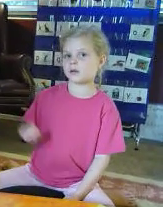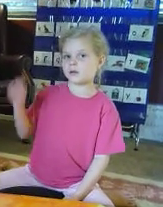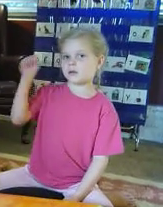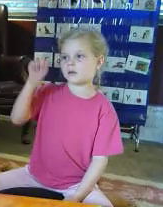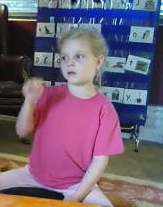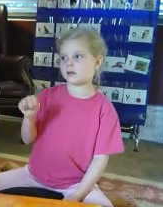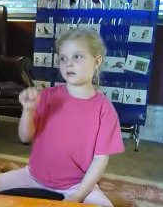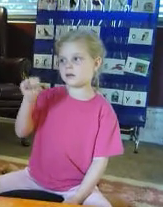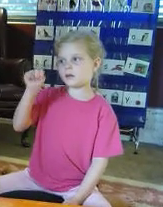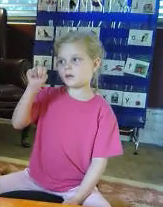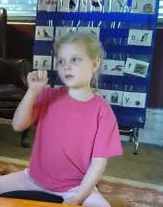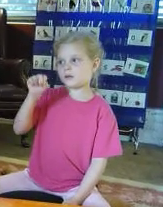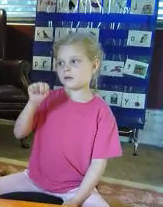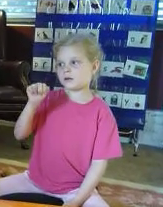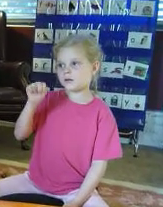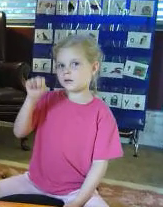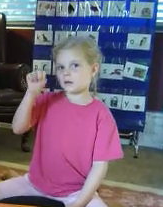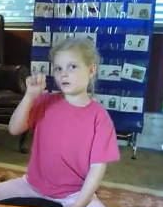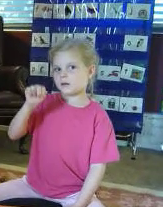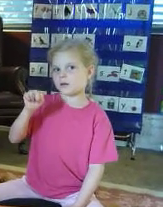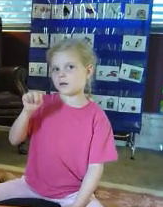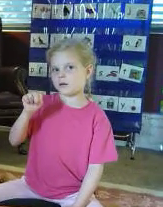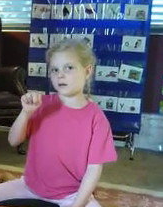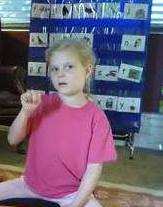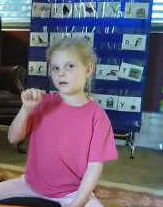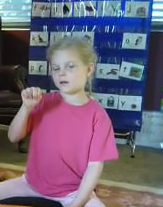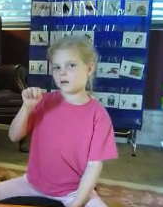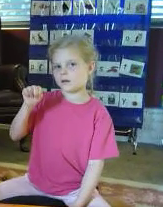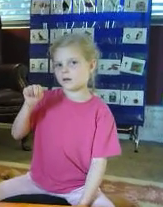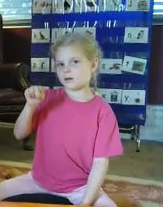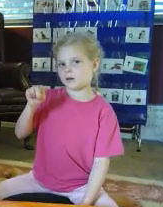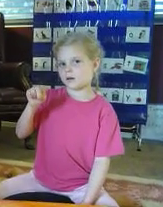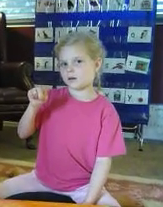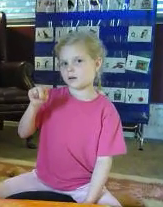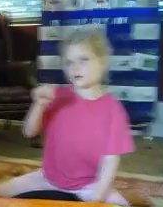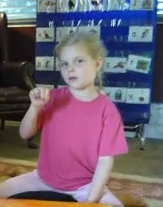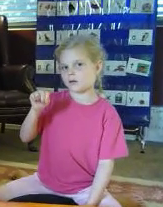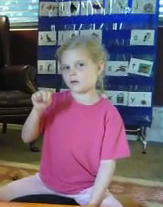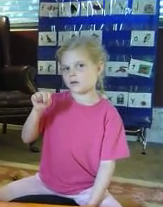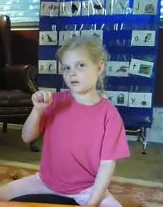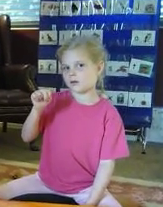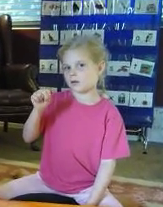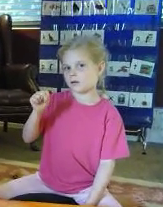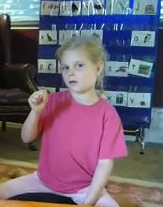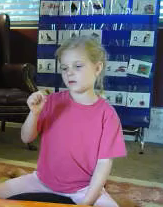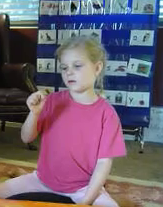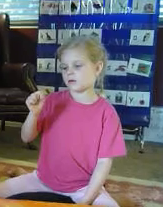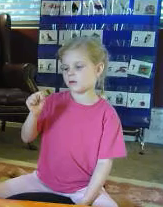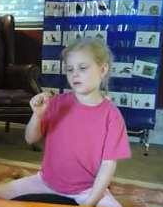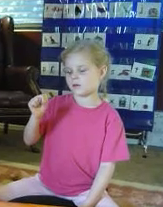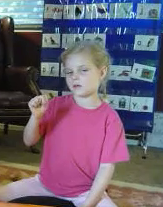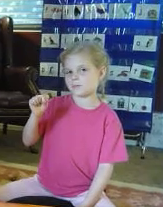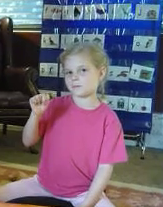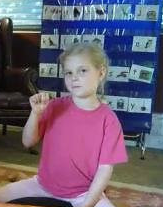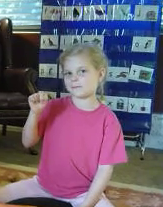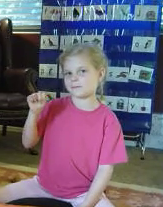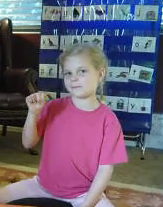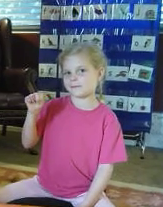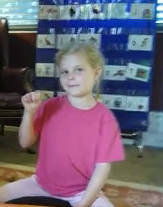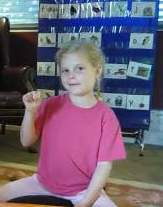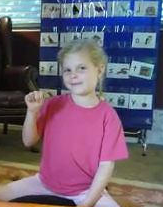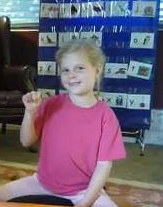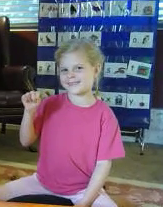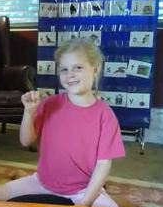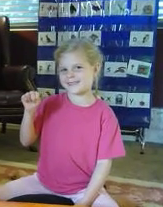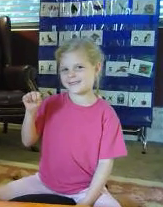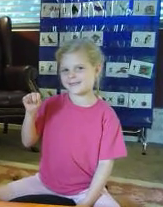N, N, N, N, N. No.